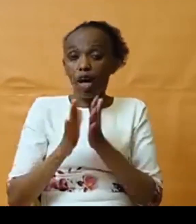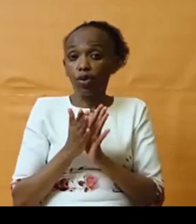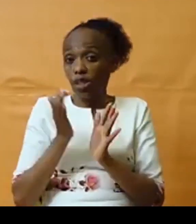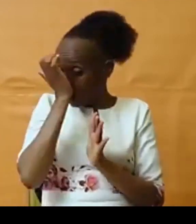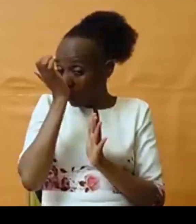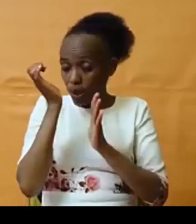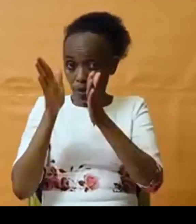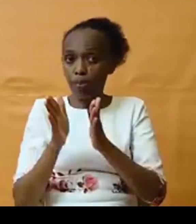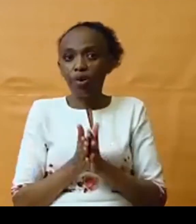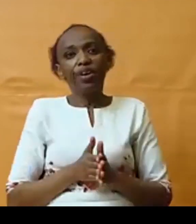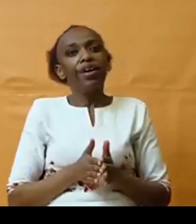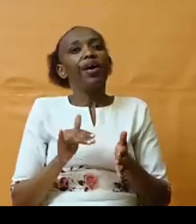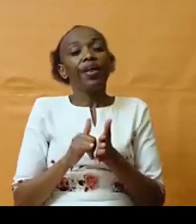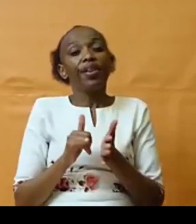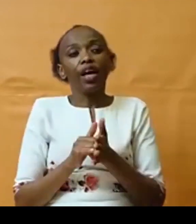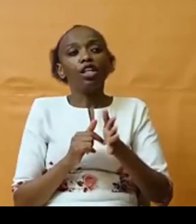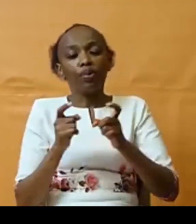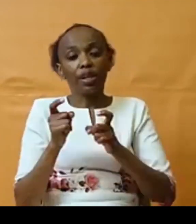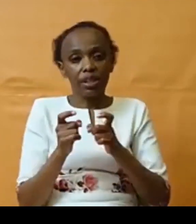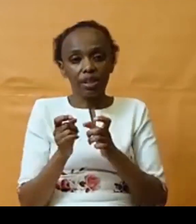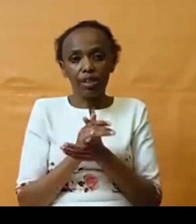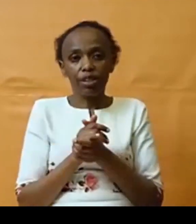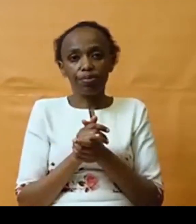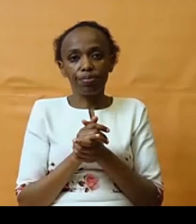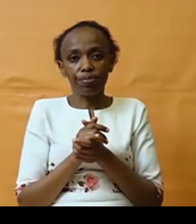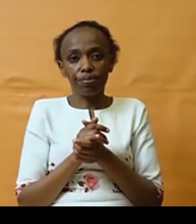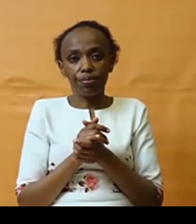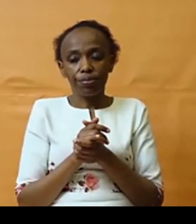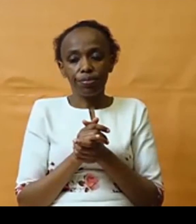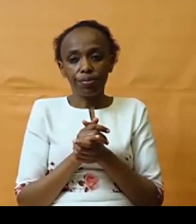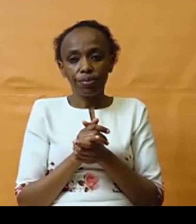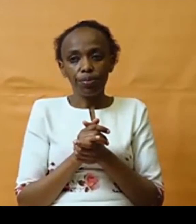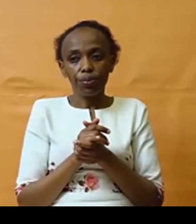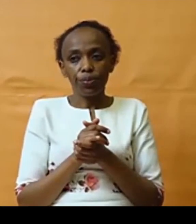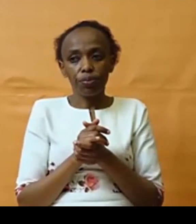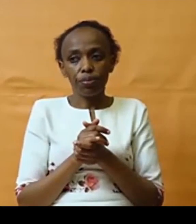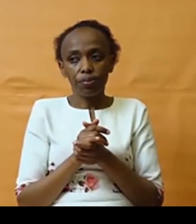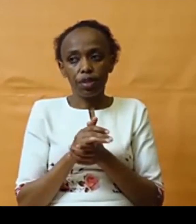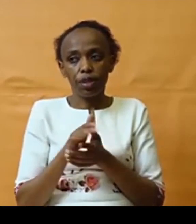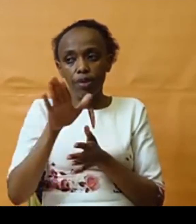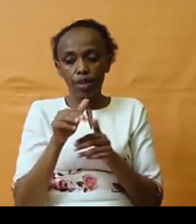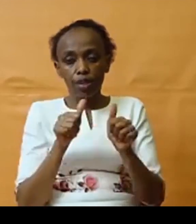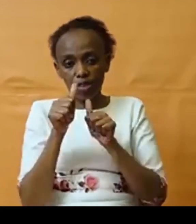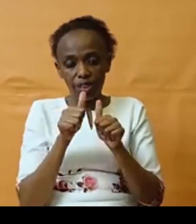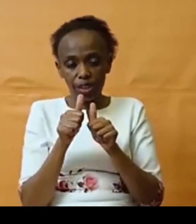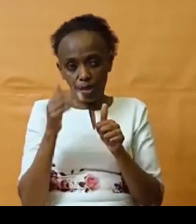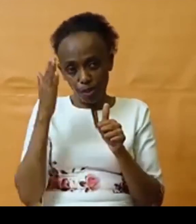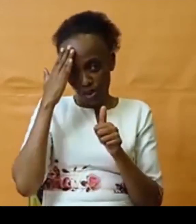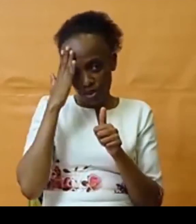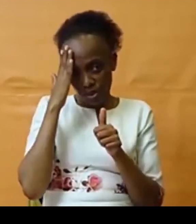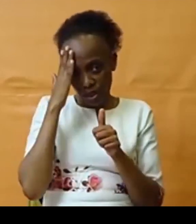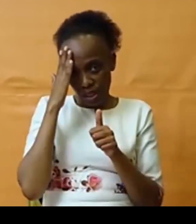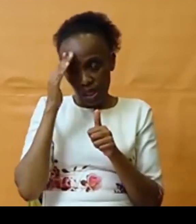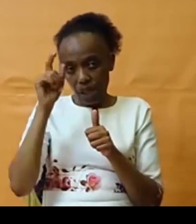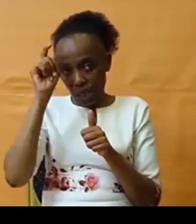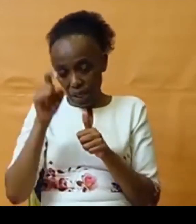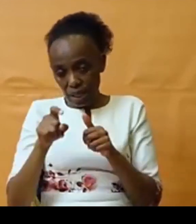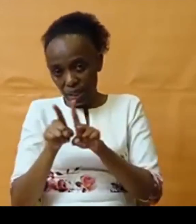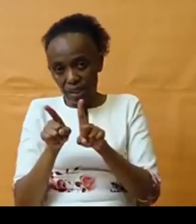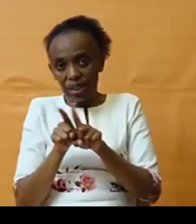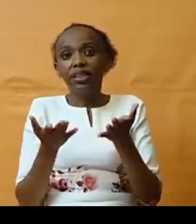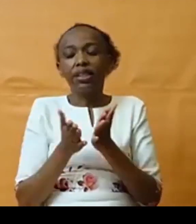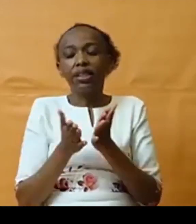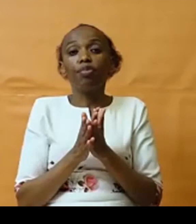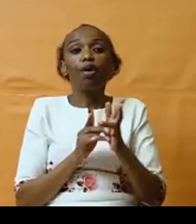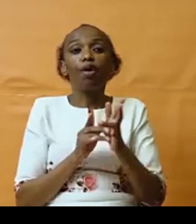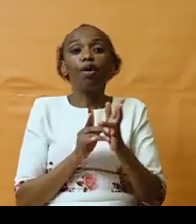And then non-determination, the process of identifying the need and the management of the disbursement of the resources also needs